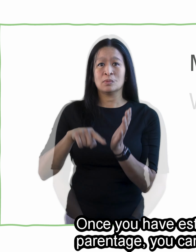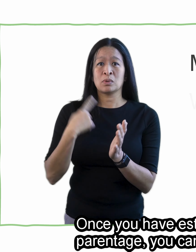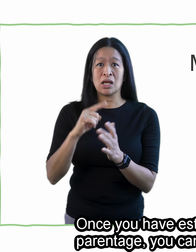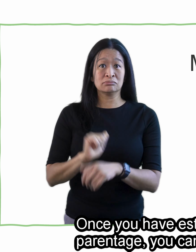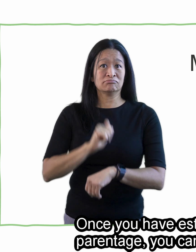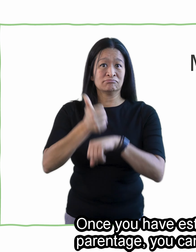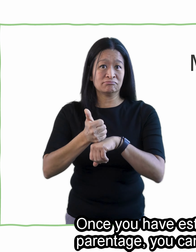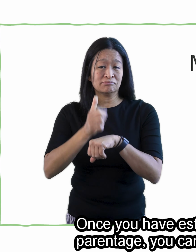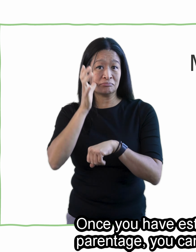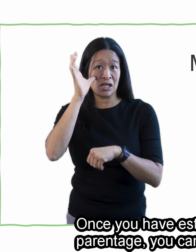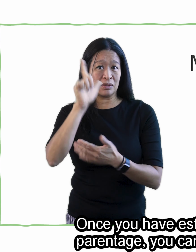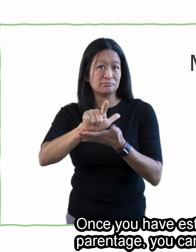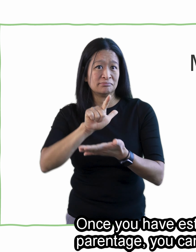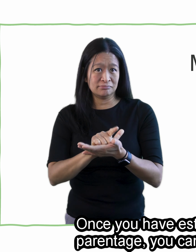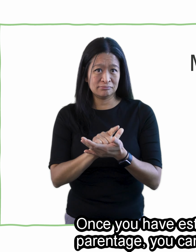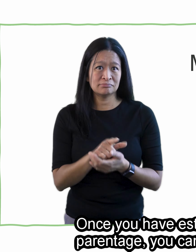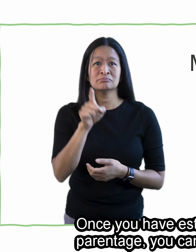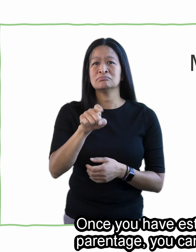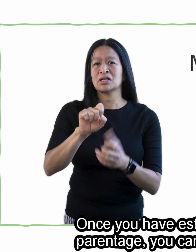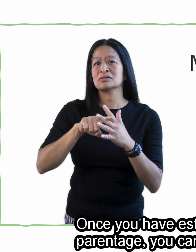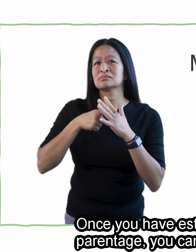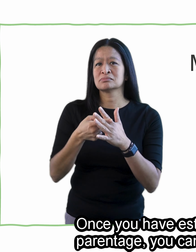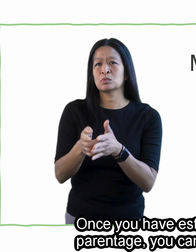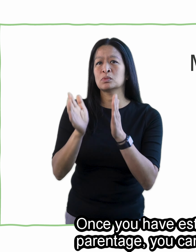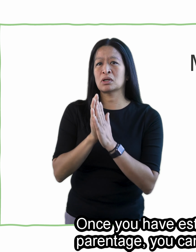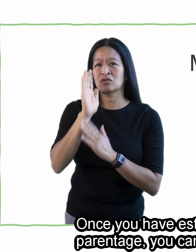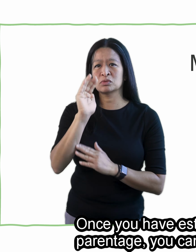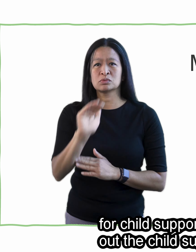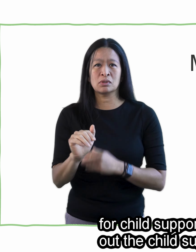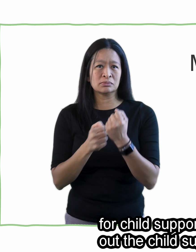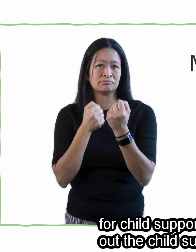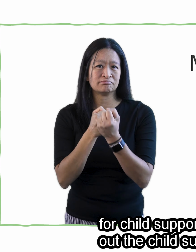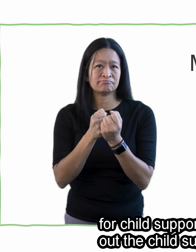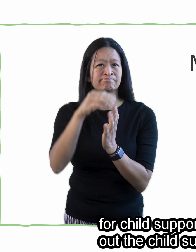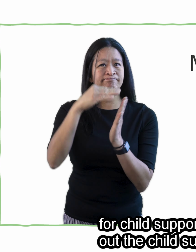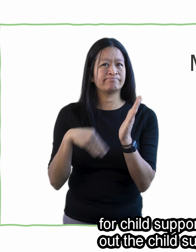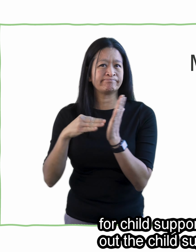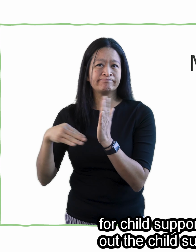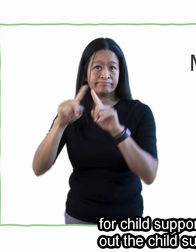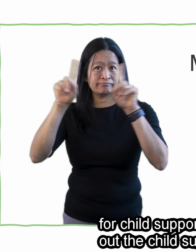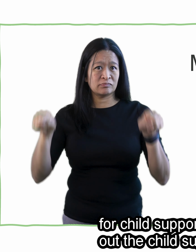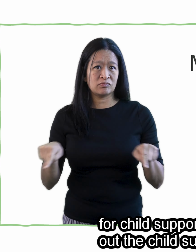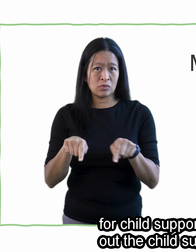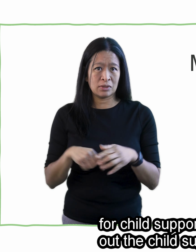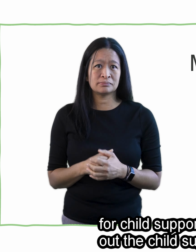Once you have established parentage, you can start a request for child support and fill out the child